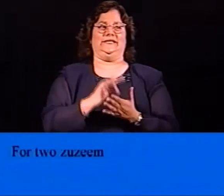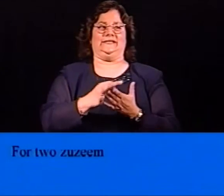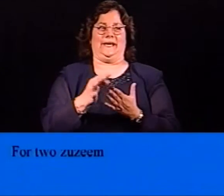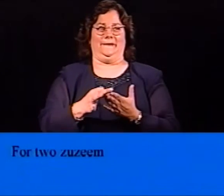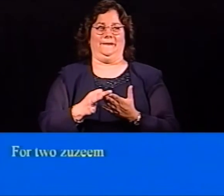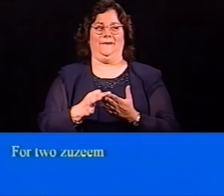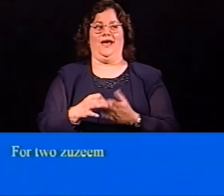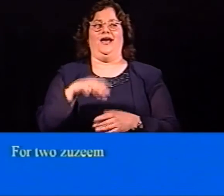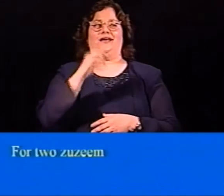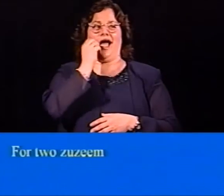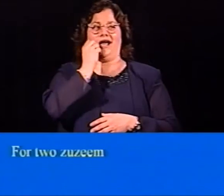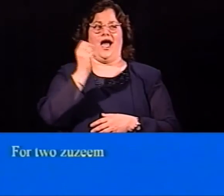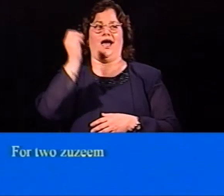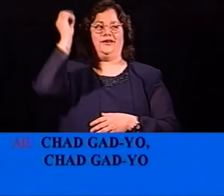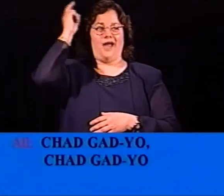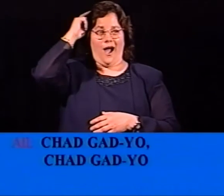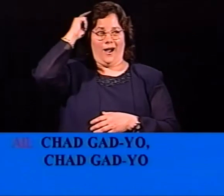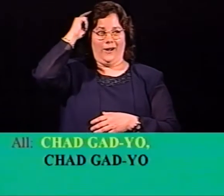gayo, had gayo.